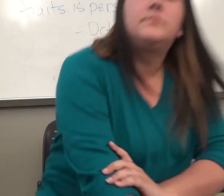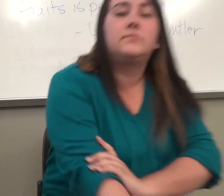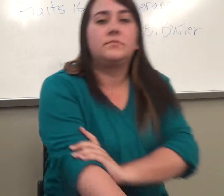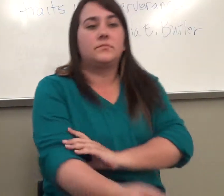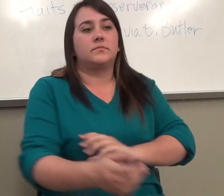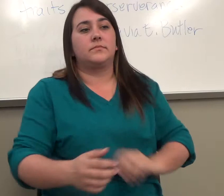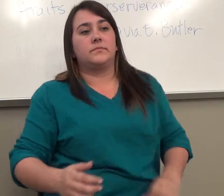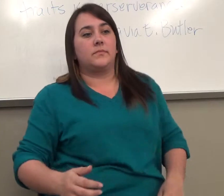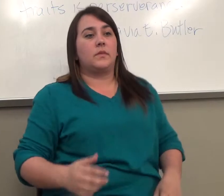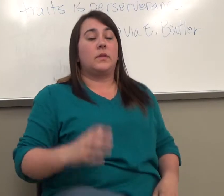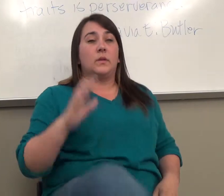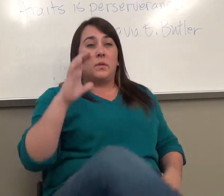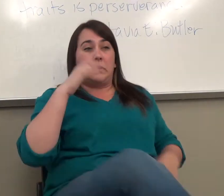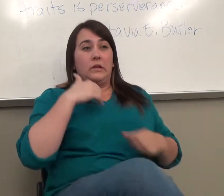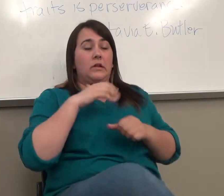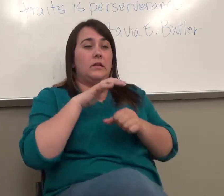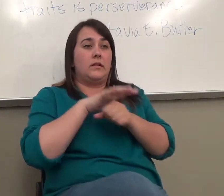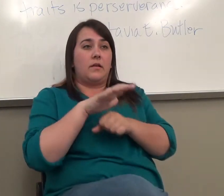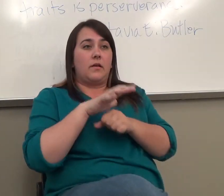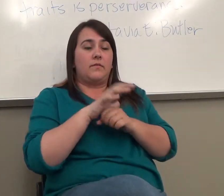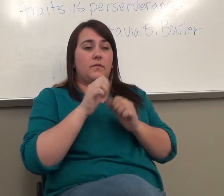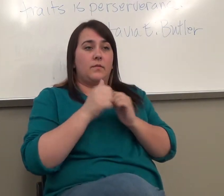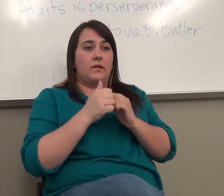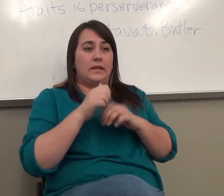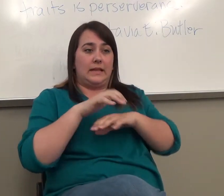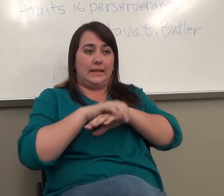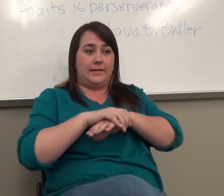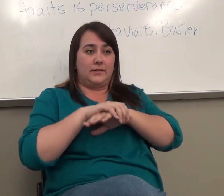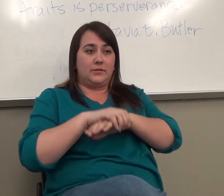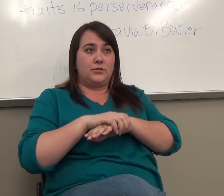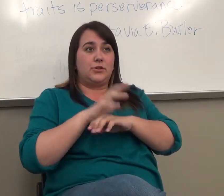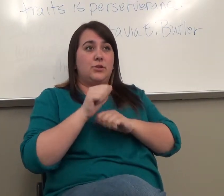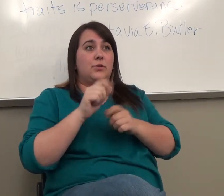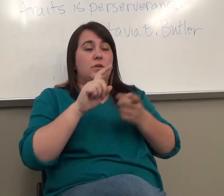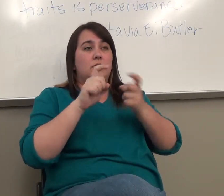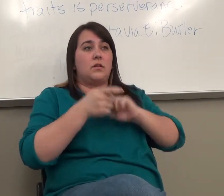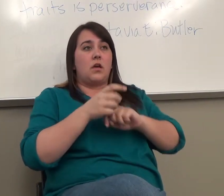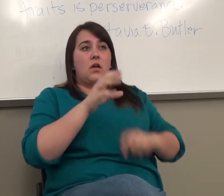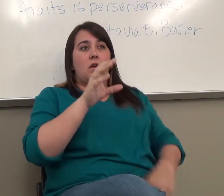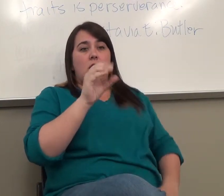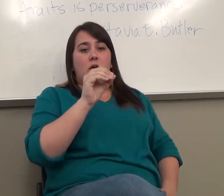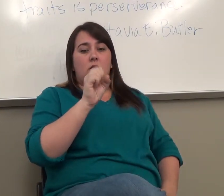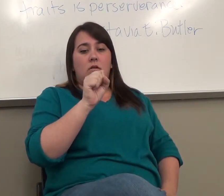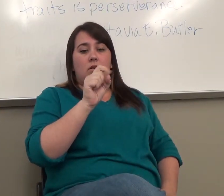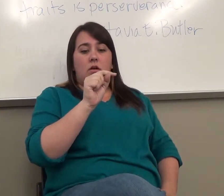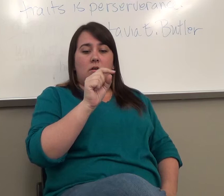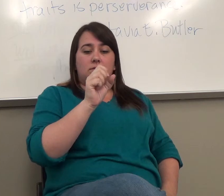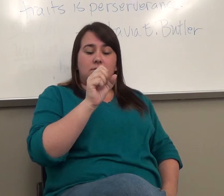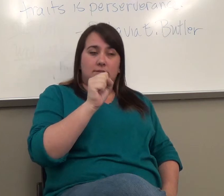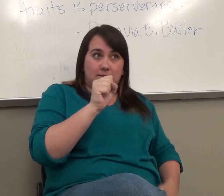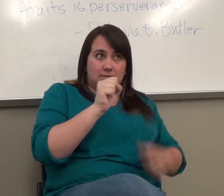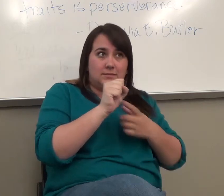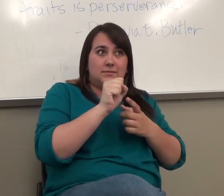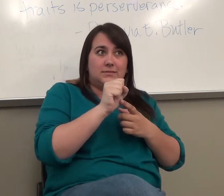plural without changing the meaning. You don't want to change the meaning, but for some reason when we talk about money, profits,